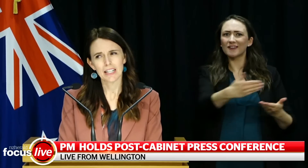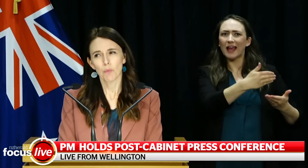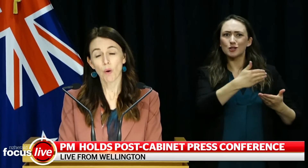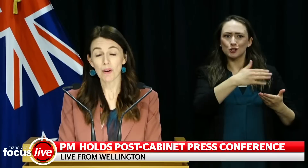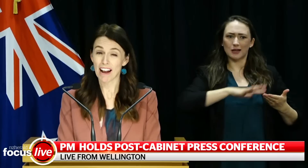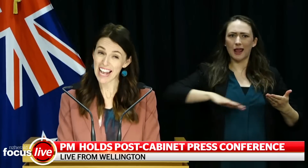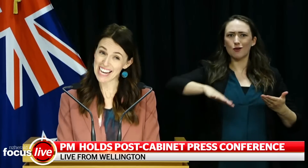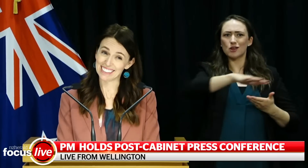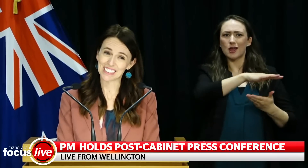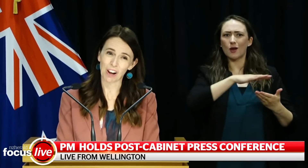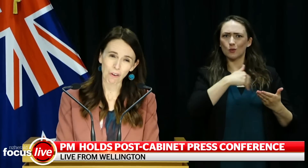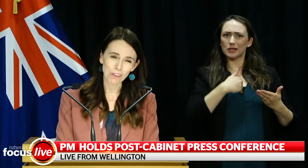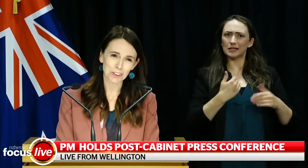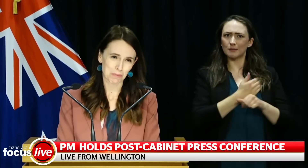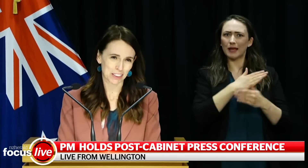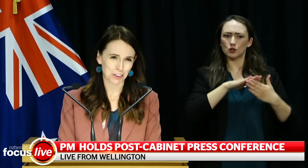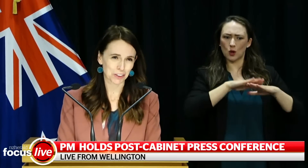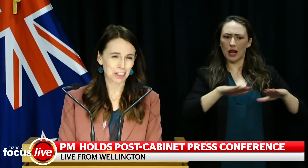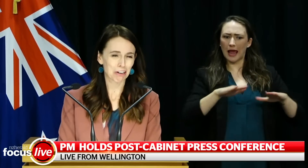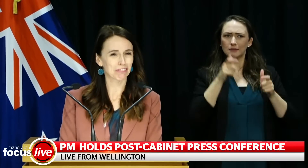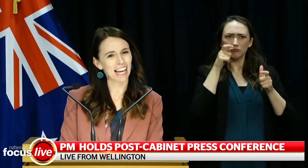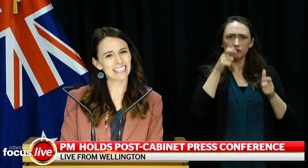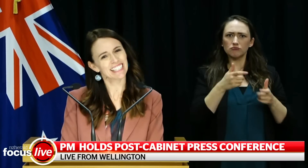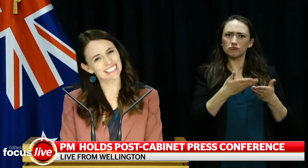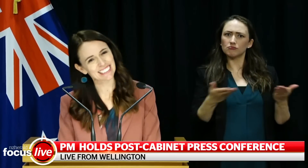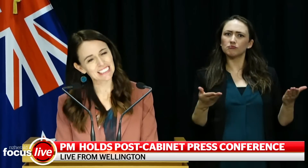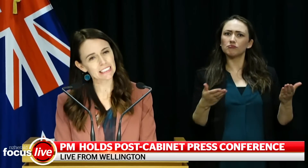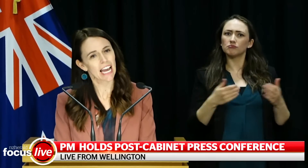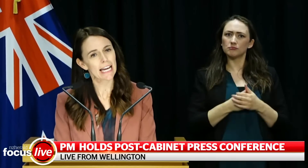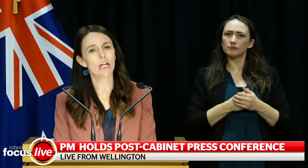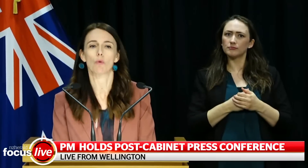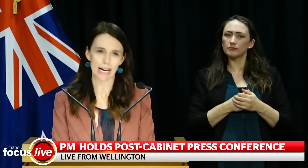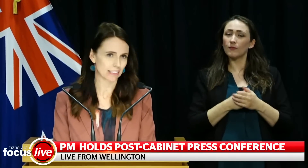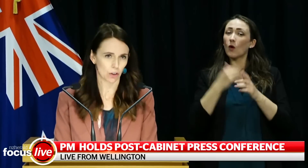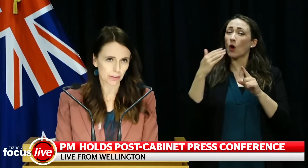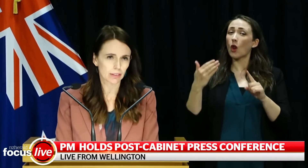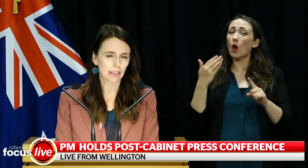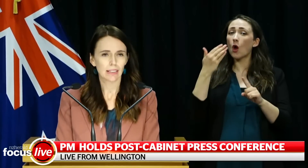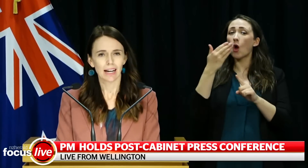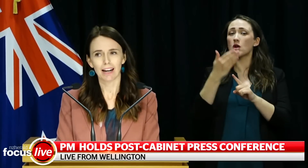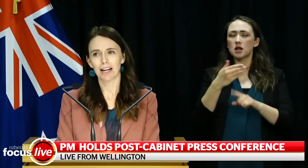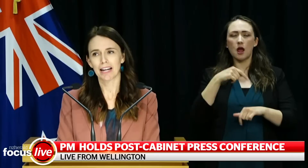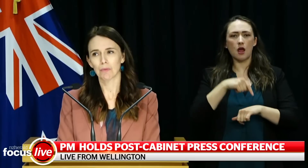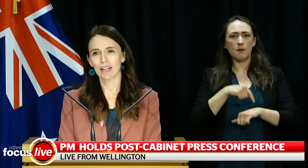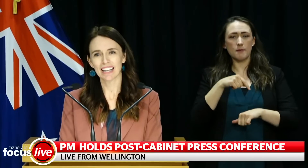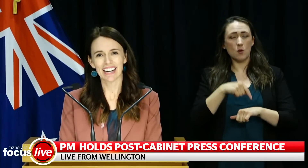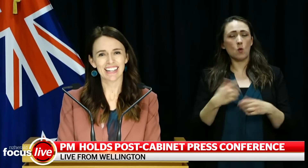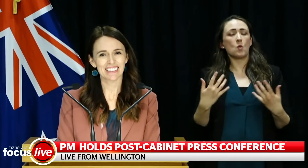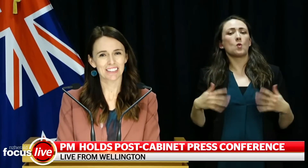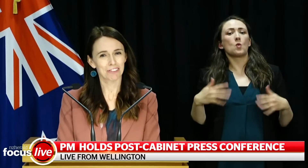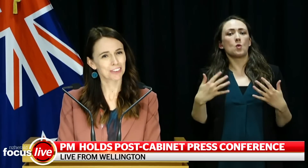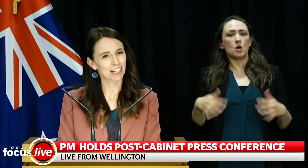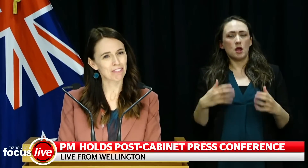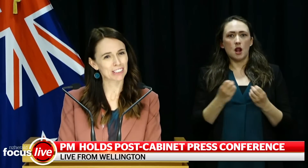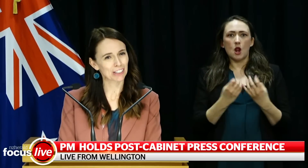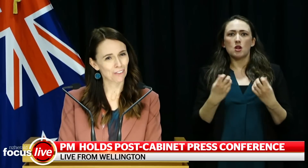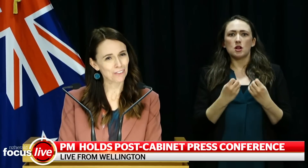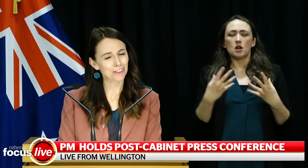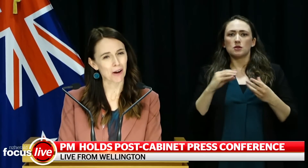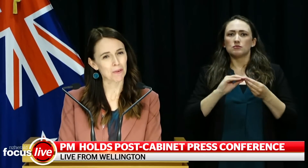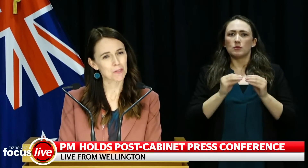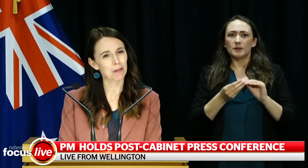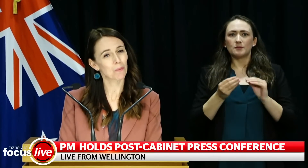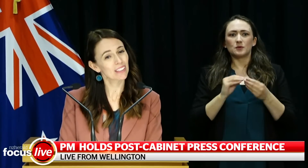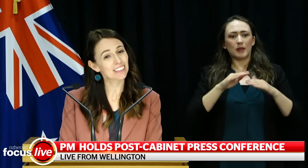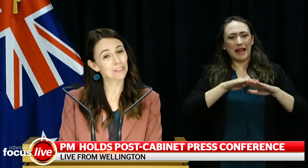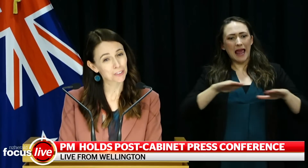carefully. What we've had is a long-term issue of land that exists in a grey zone, and we are the first government in a long